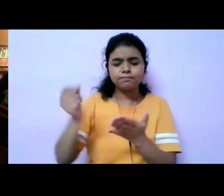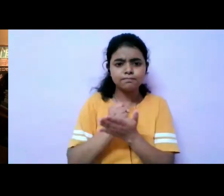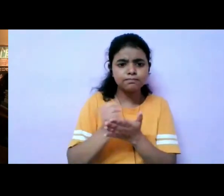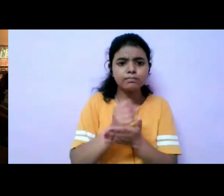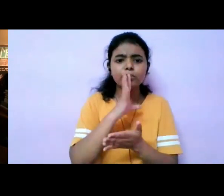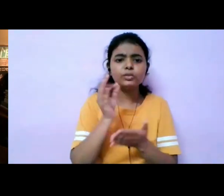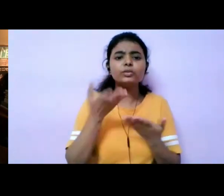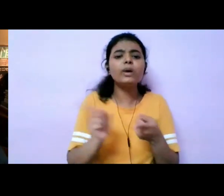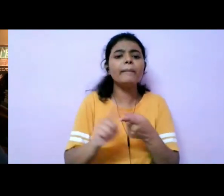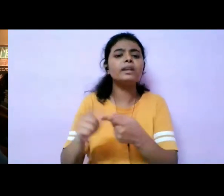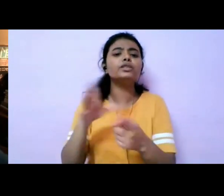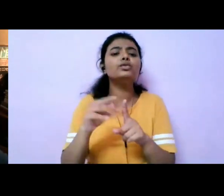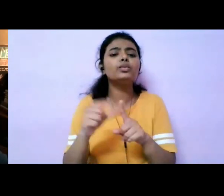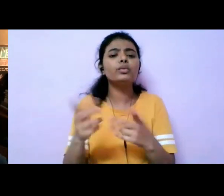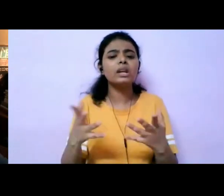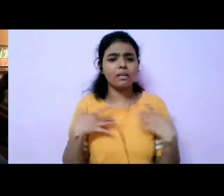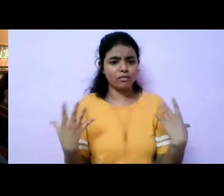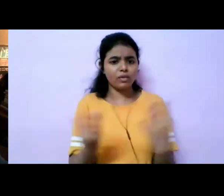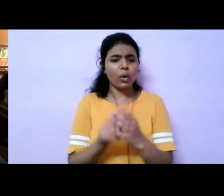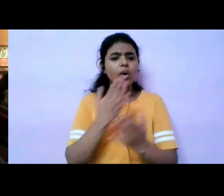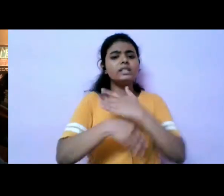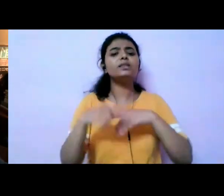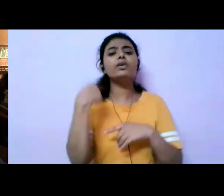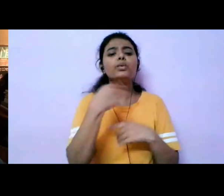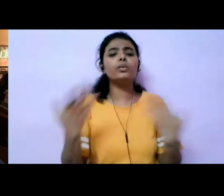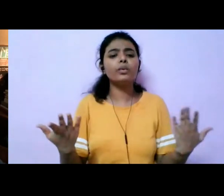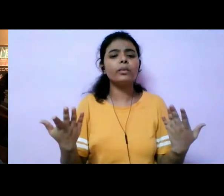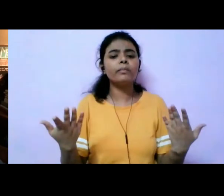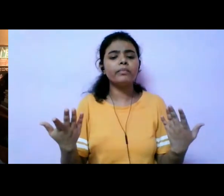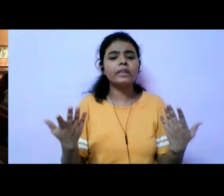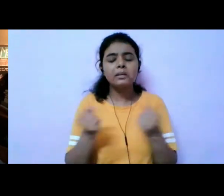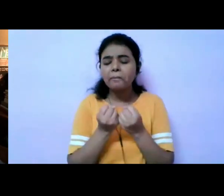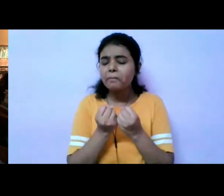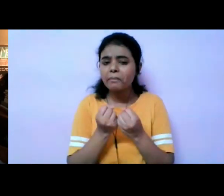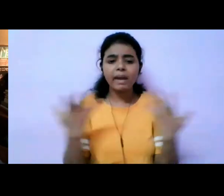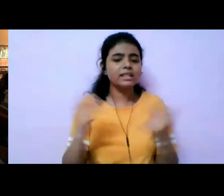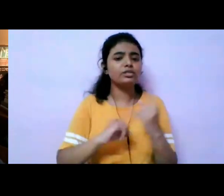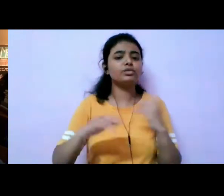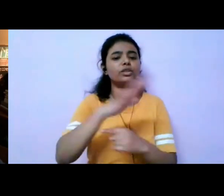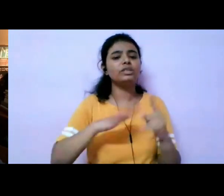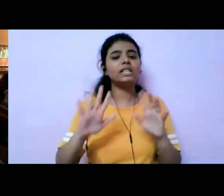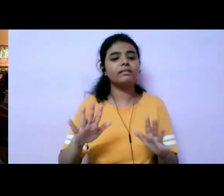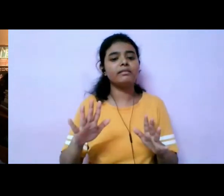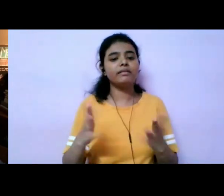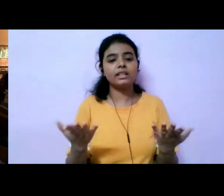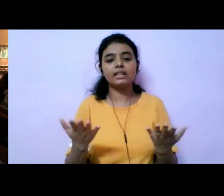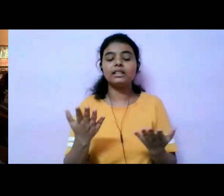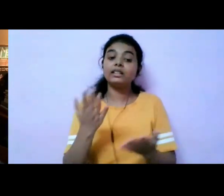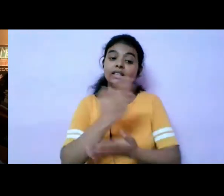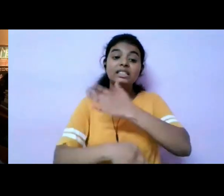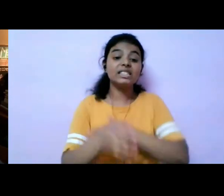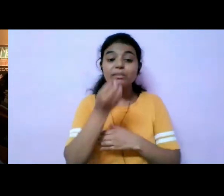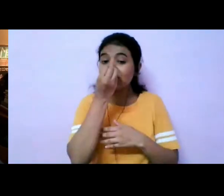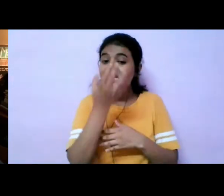arena. Who among us disabled hasn't been pressured in many circumstances to say disability is